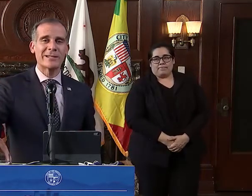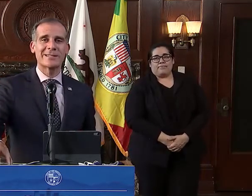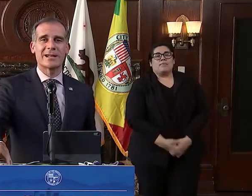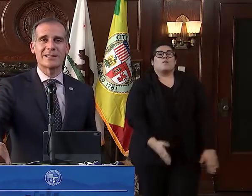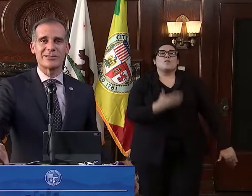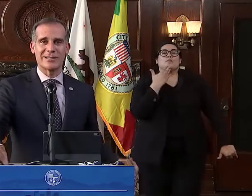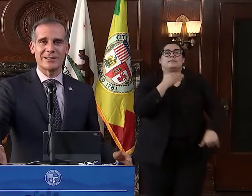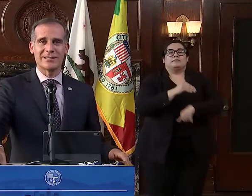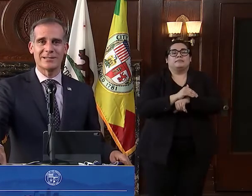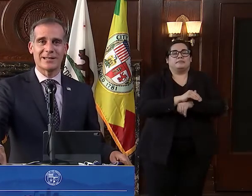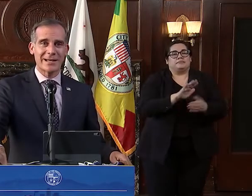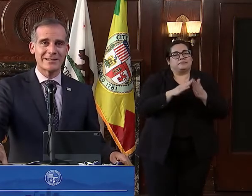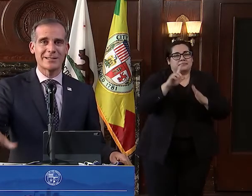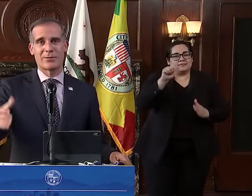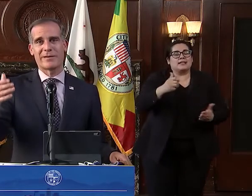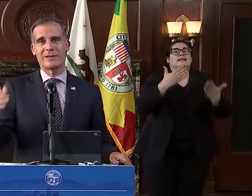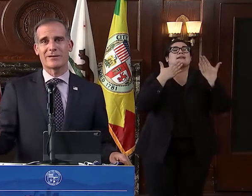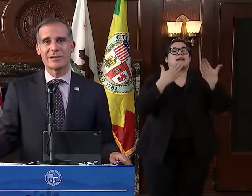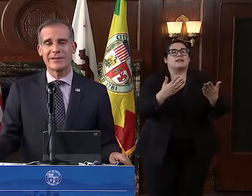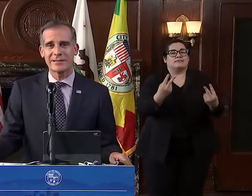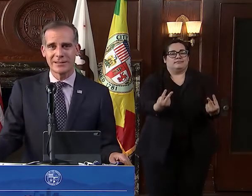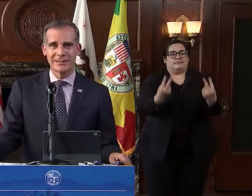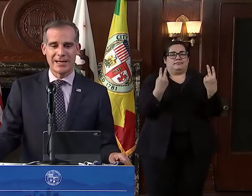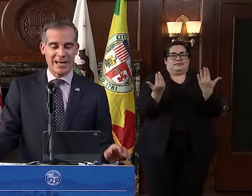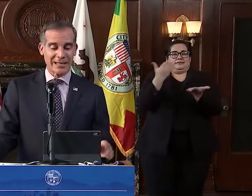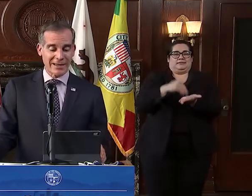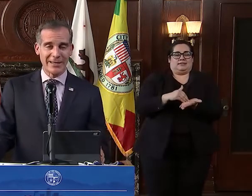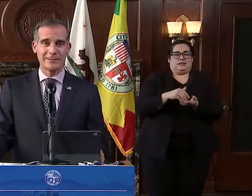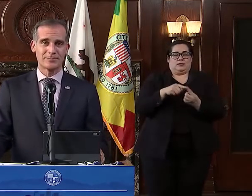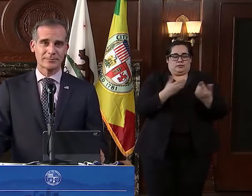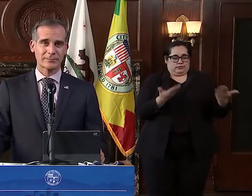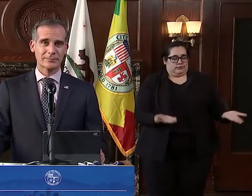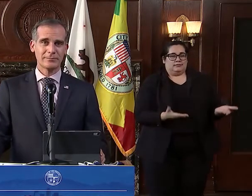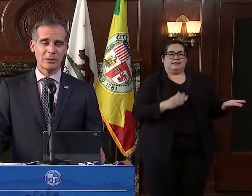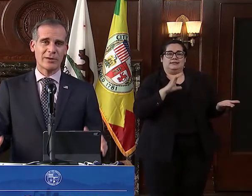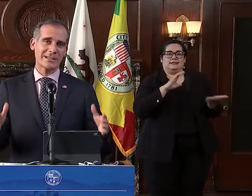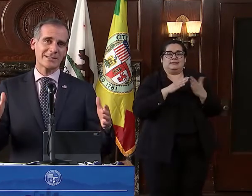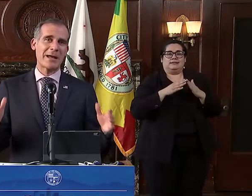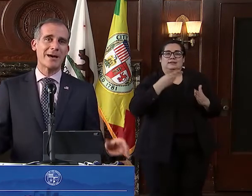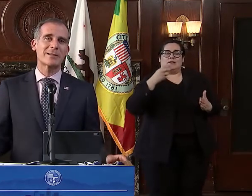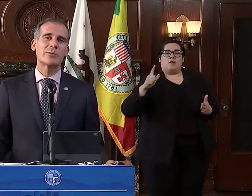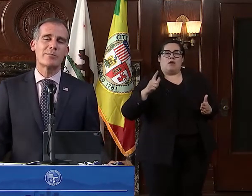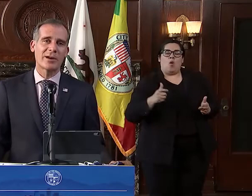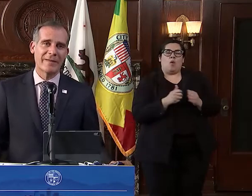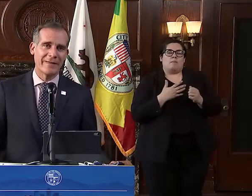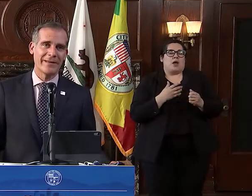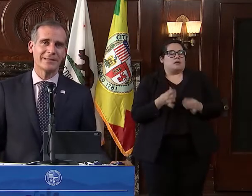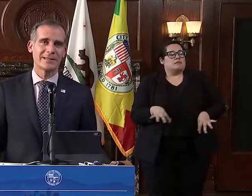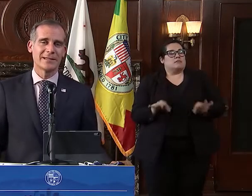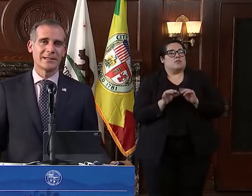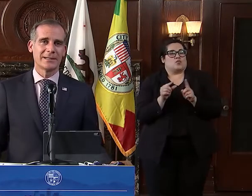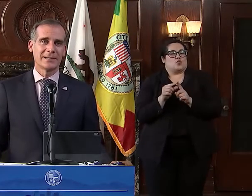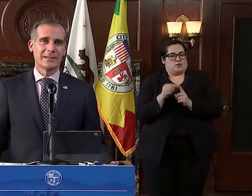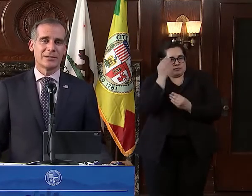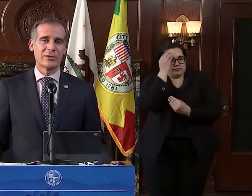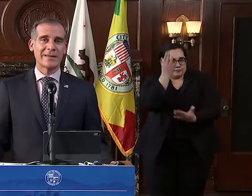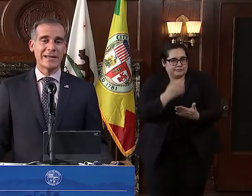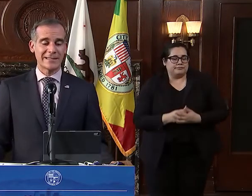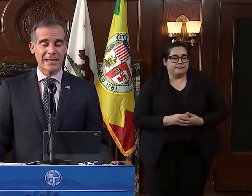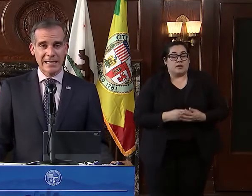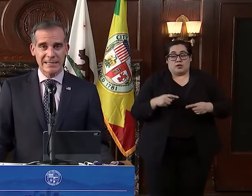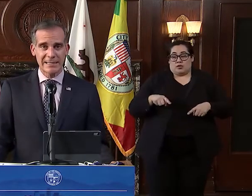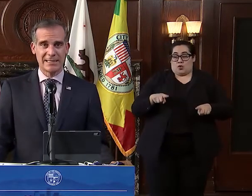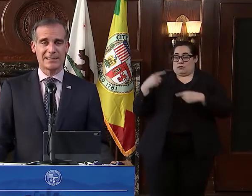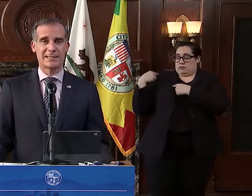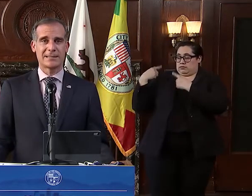Muy buenas tardes, Los Ángeles, y gracias por venir otra vez a la alcaldía por estas palabras muy importantes. Durante